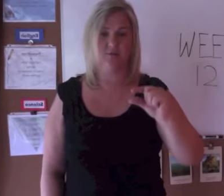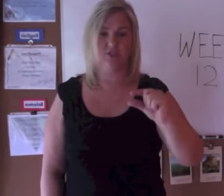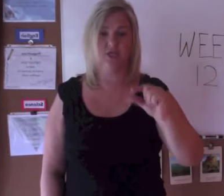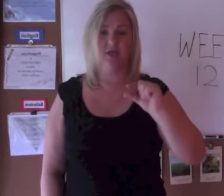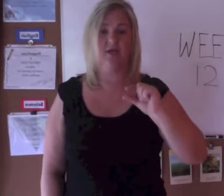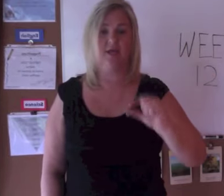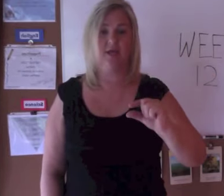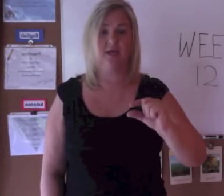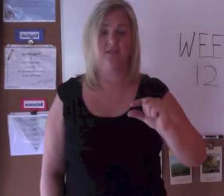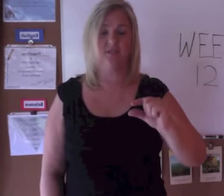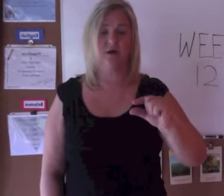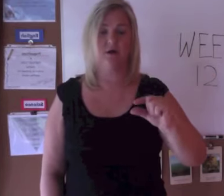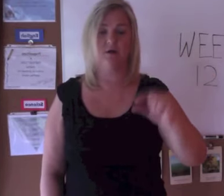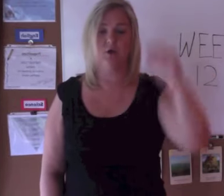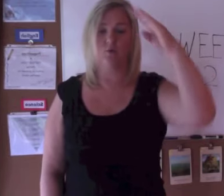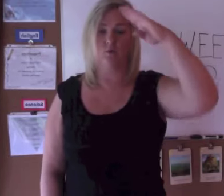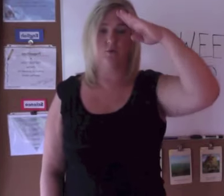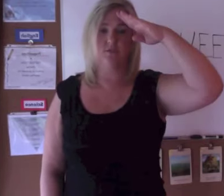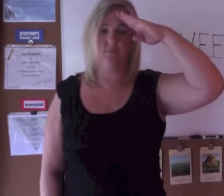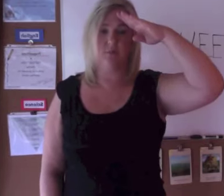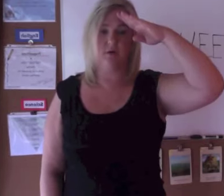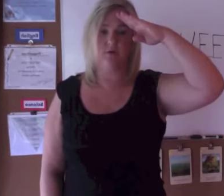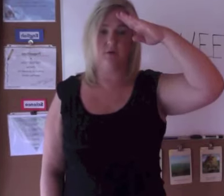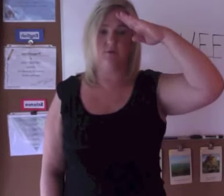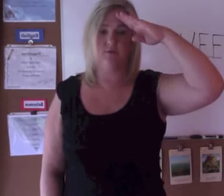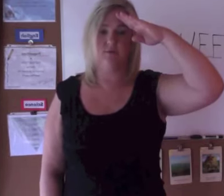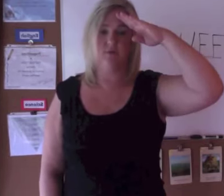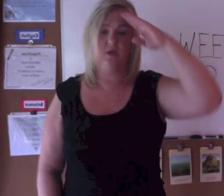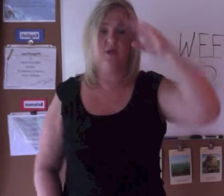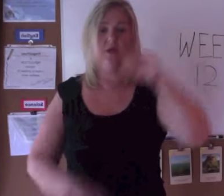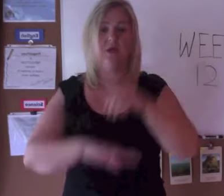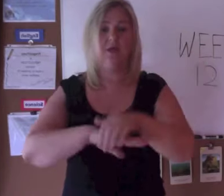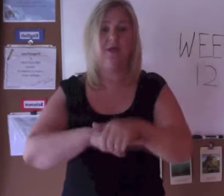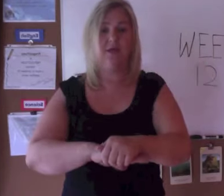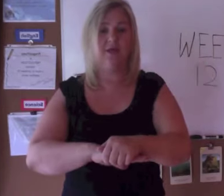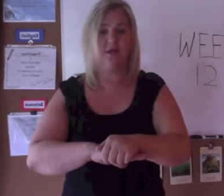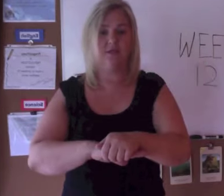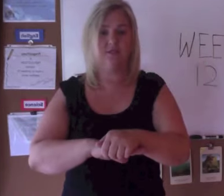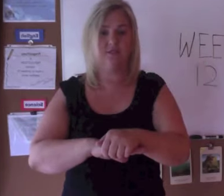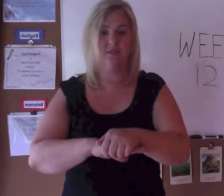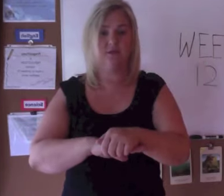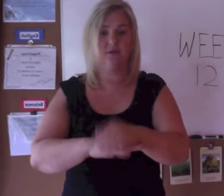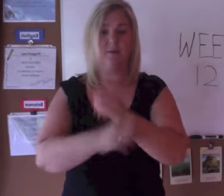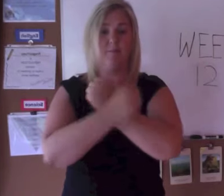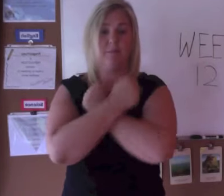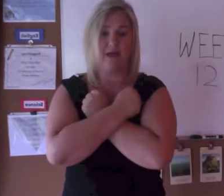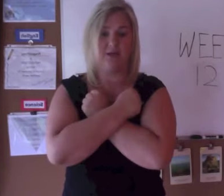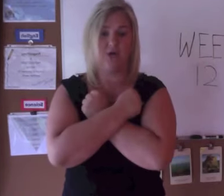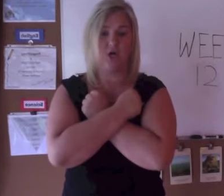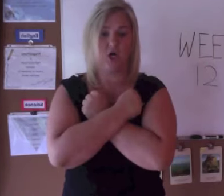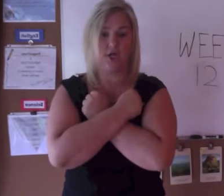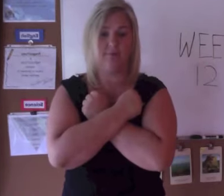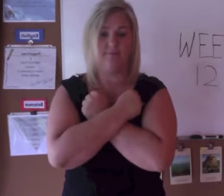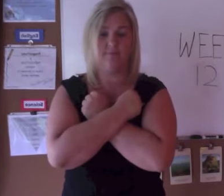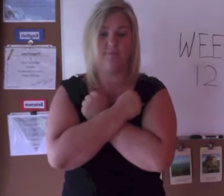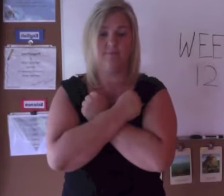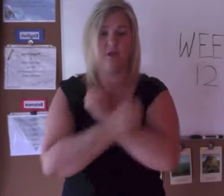G. Genghis Khan rules the Mongols. England's Magna Carta.